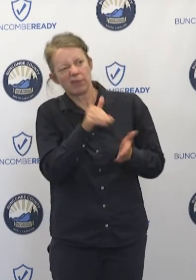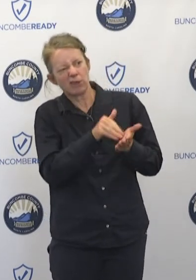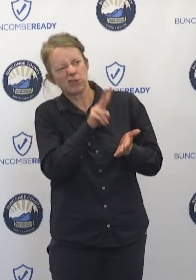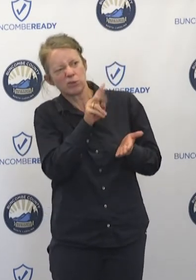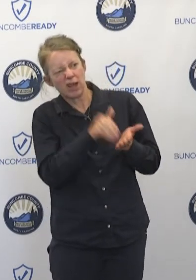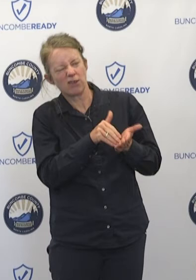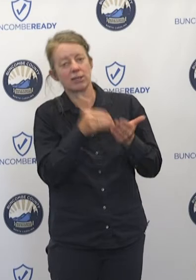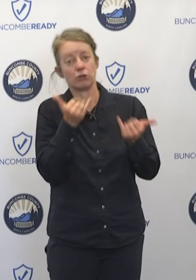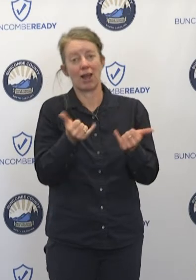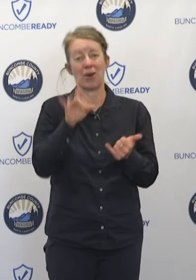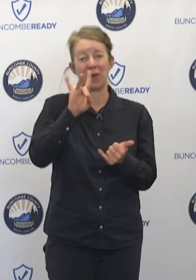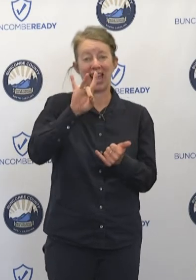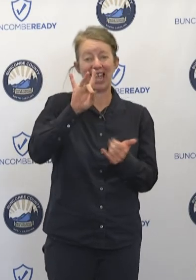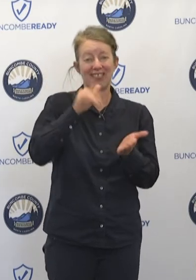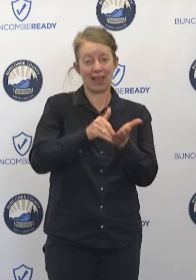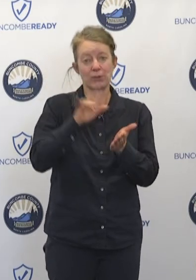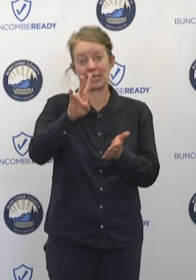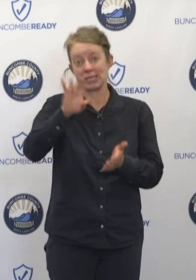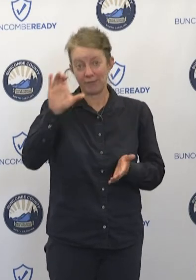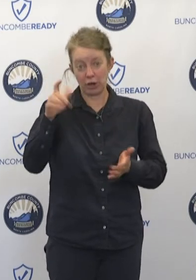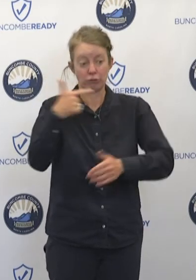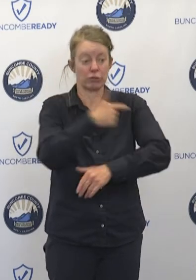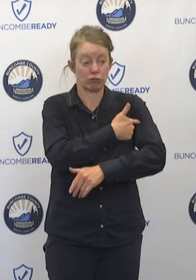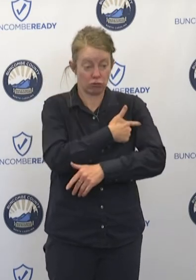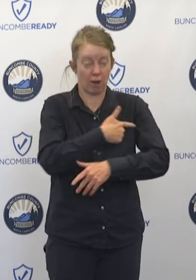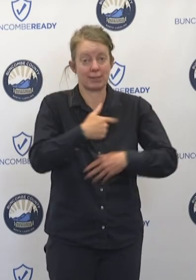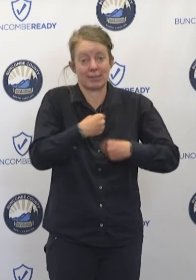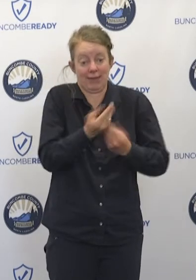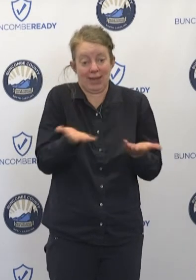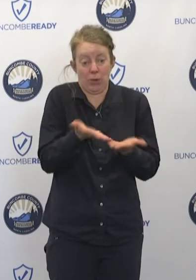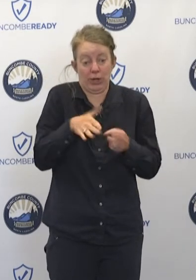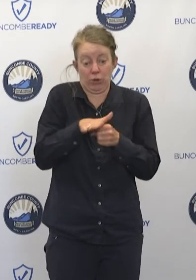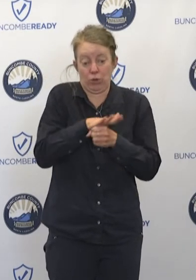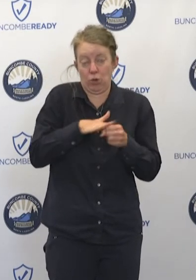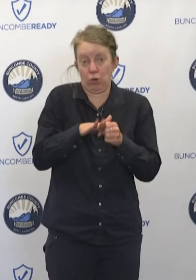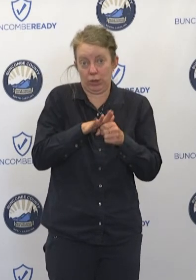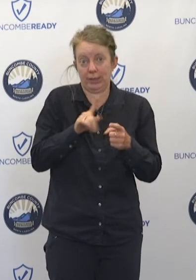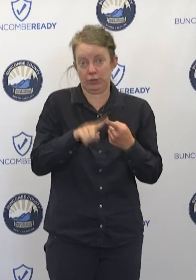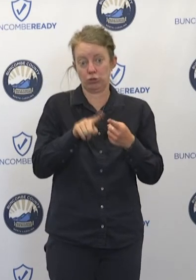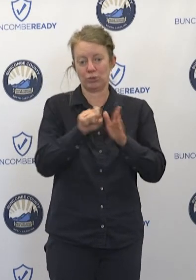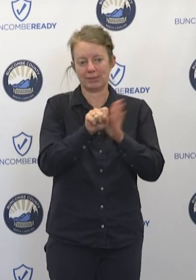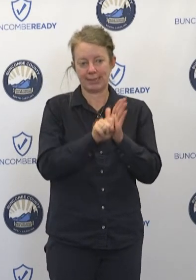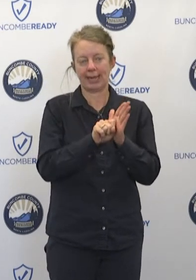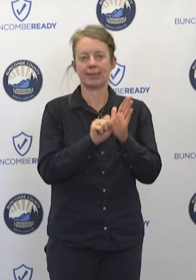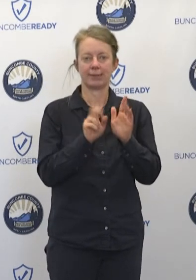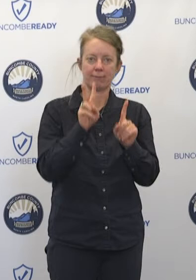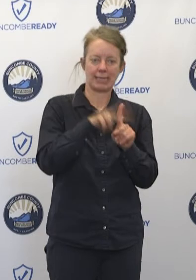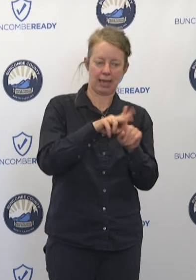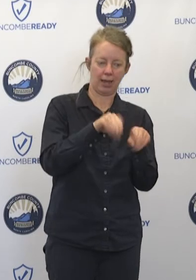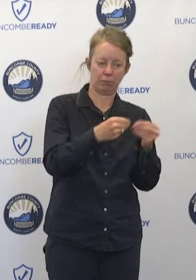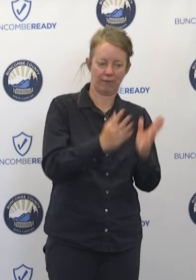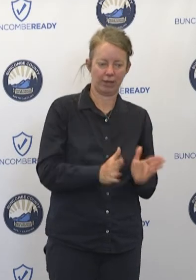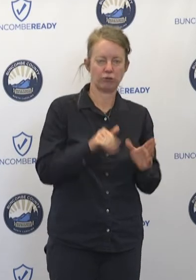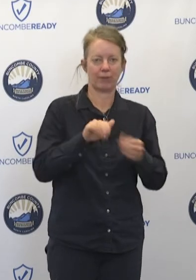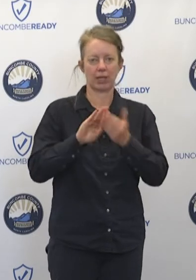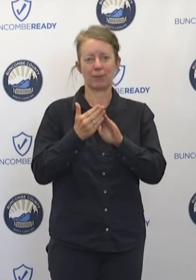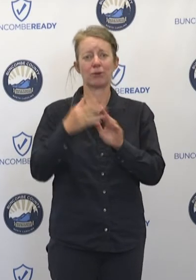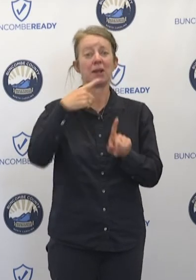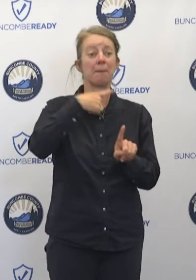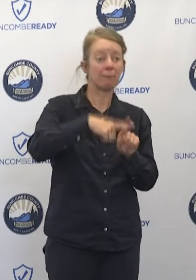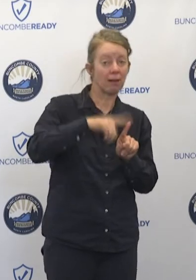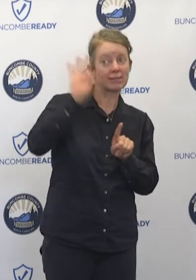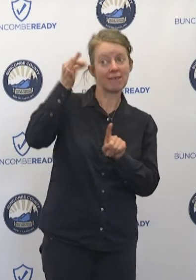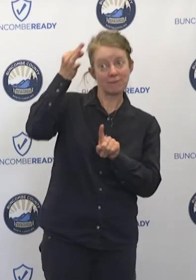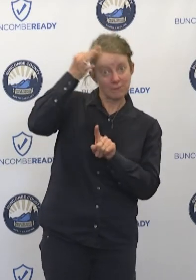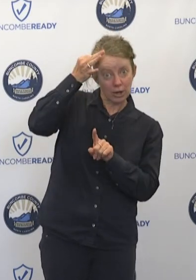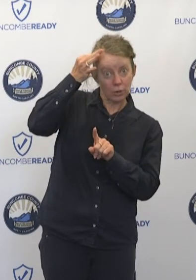8,700 doses a week to state-allocated providers in our community. This is in addition to the federally